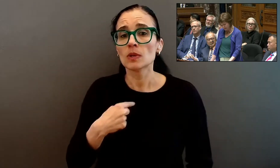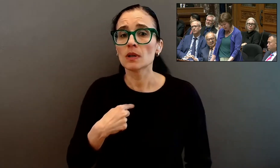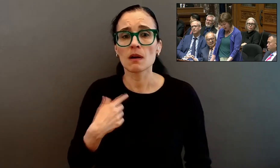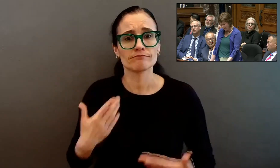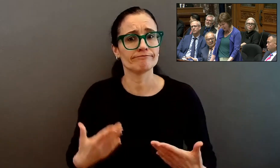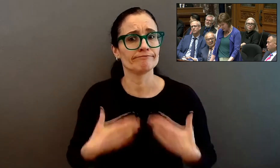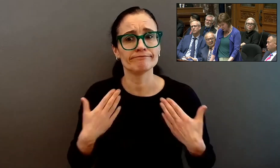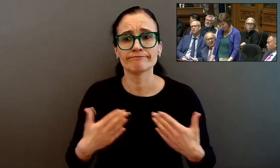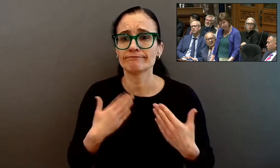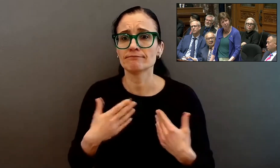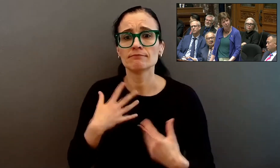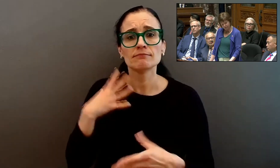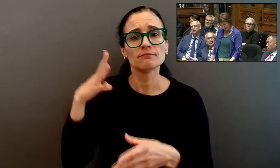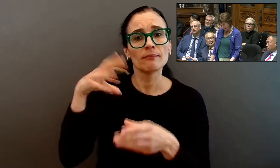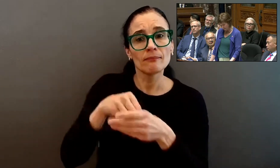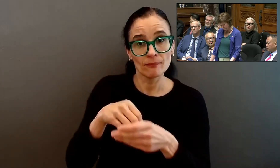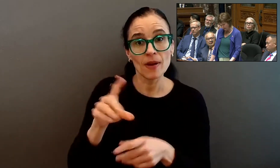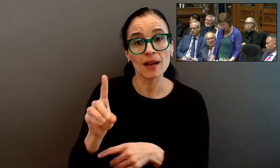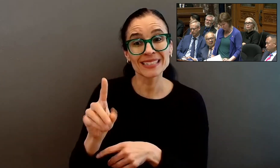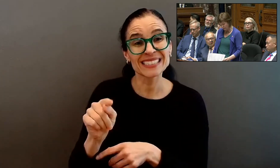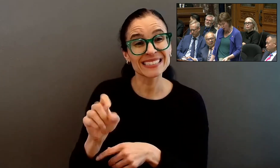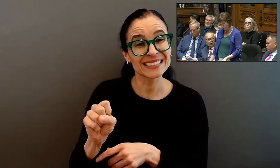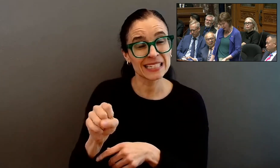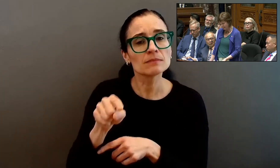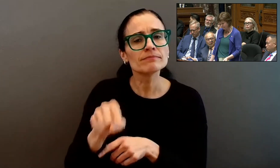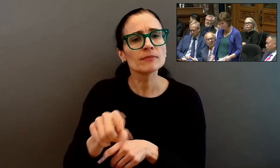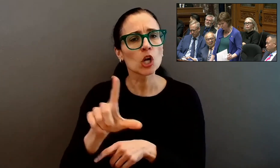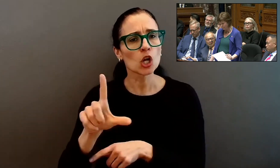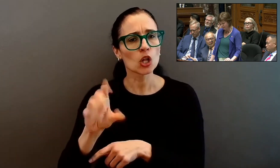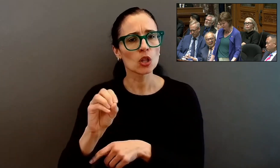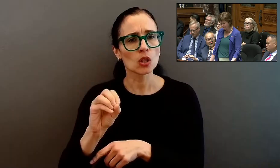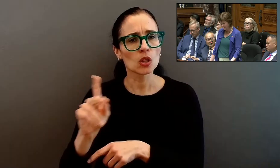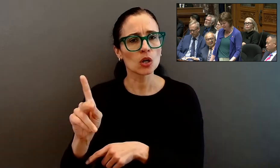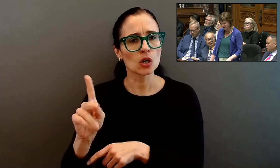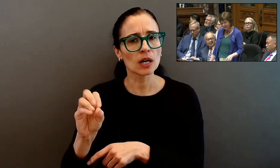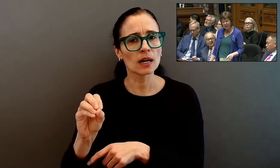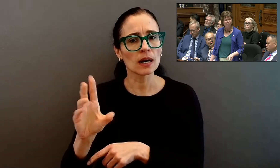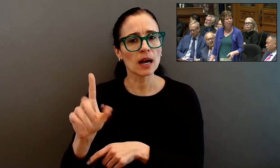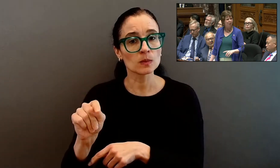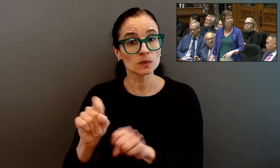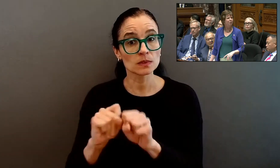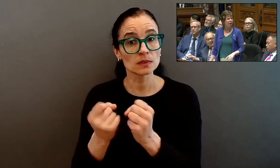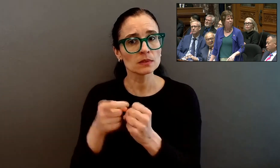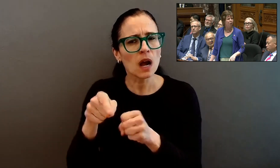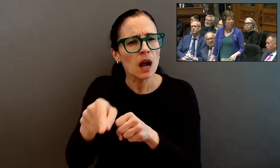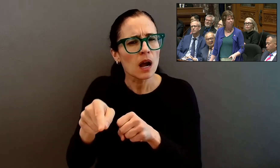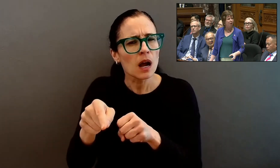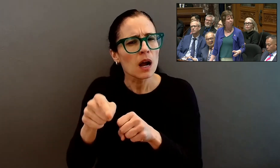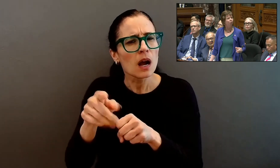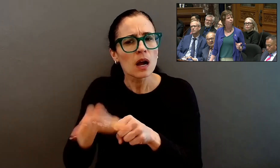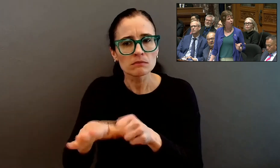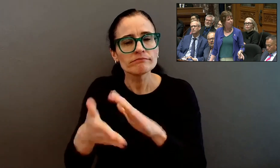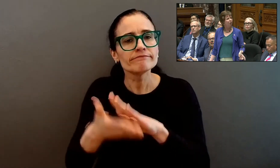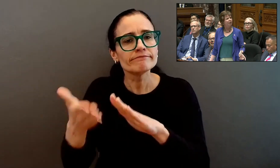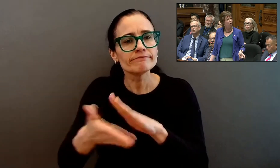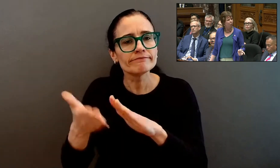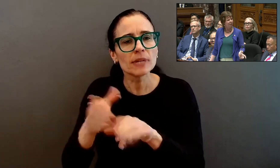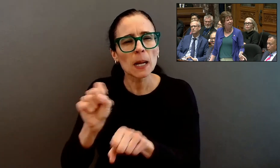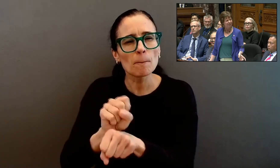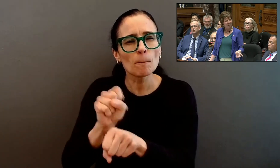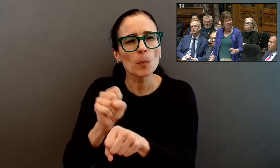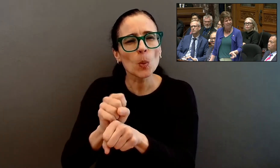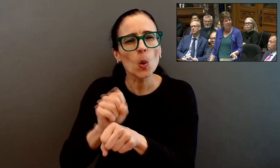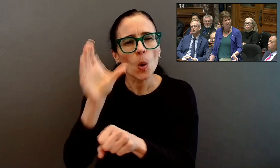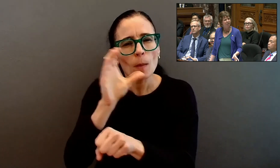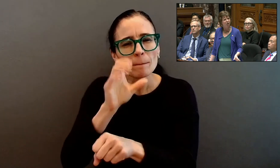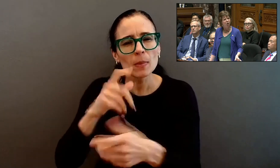LEAP, integrates supportive housing along with comprehensive employment services. And for me to be able to meet people formerly